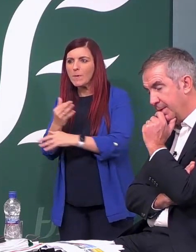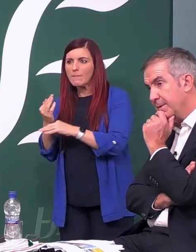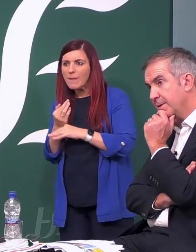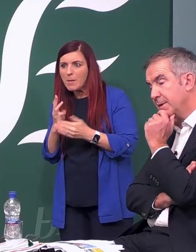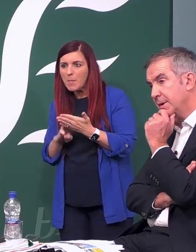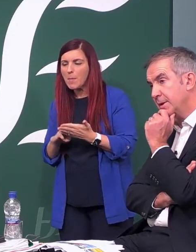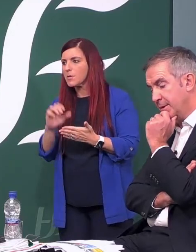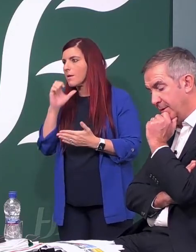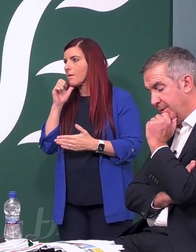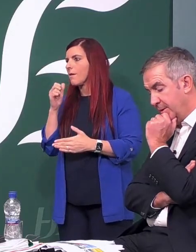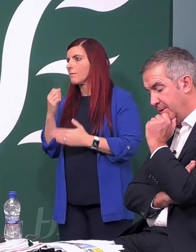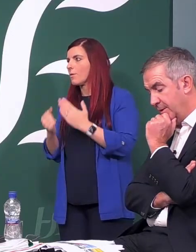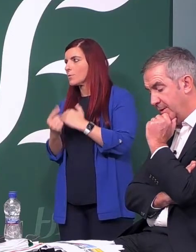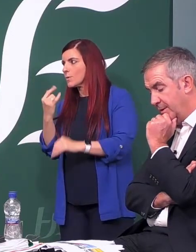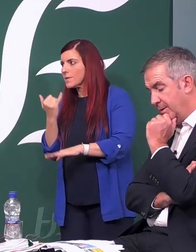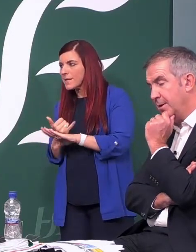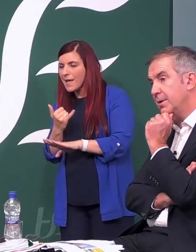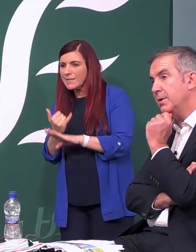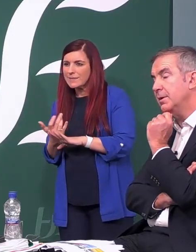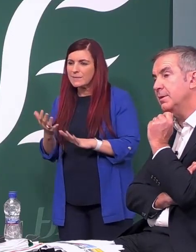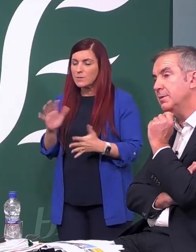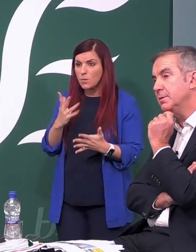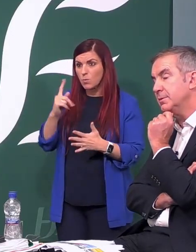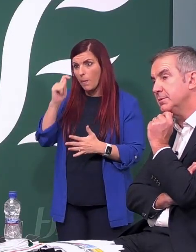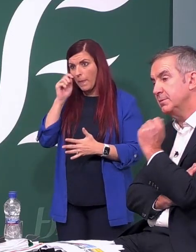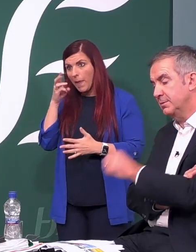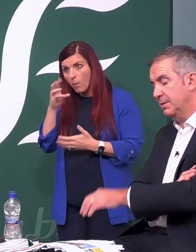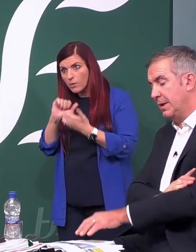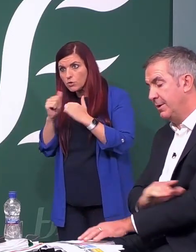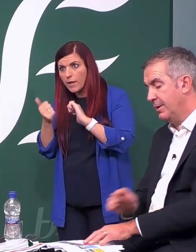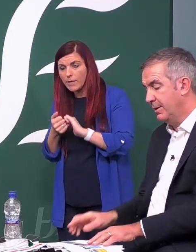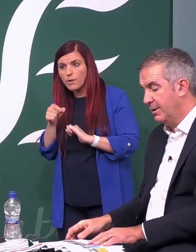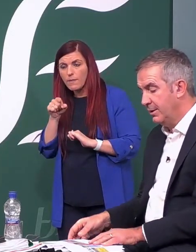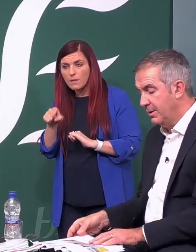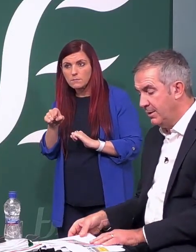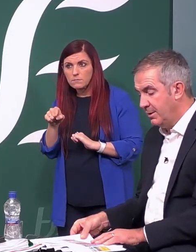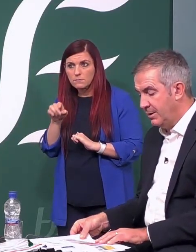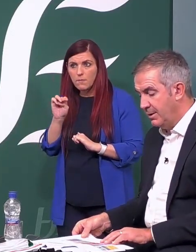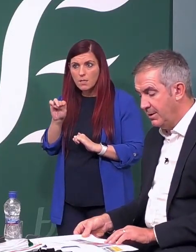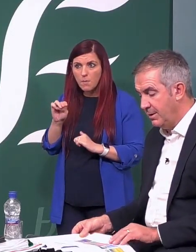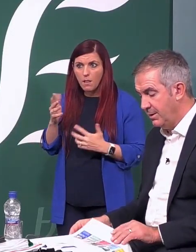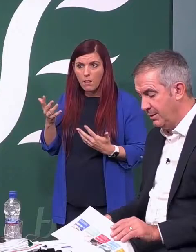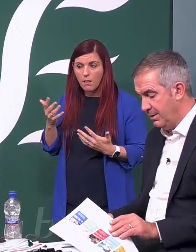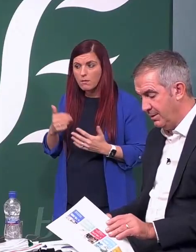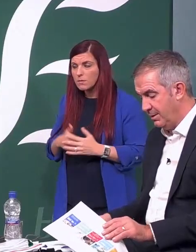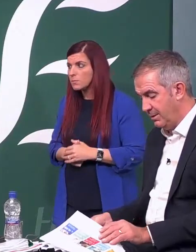yet. So I don't know, do you think that it's potentially something that might need to be brought back in?